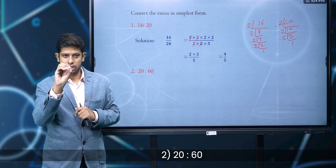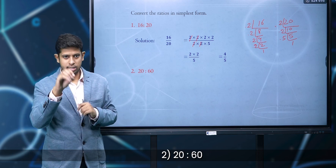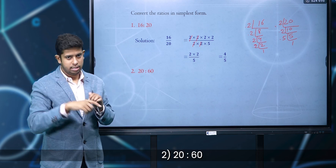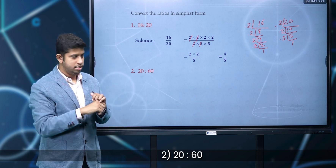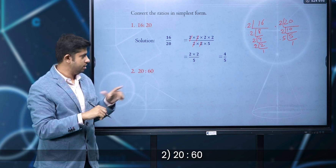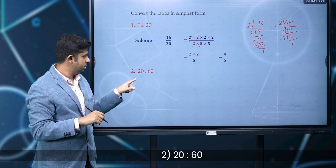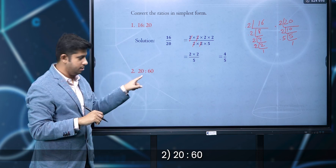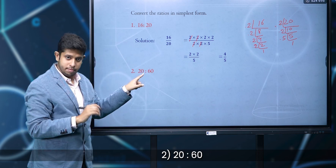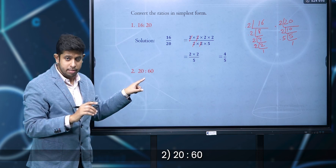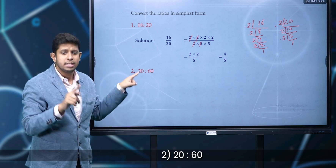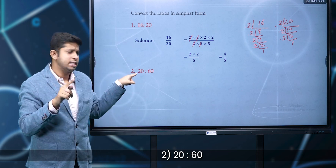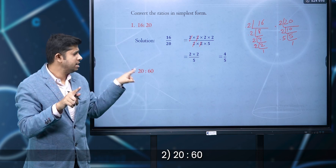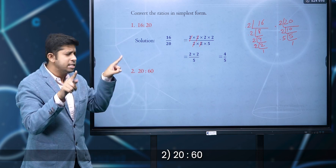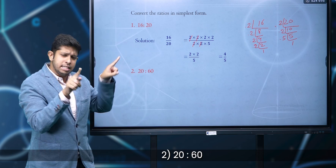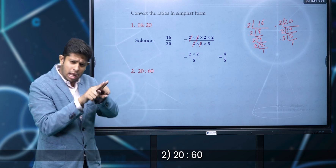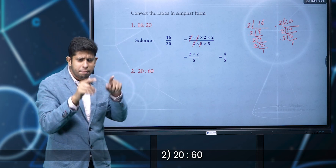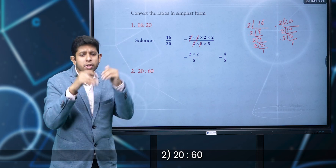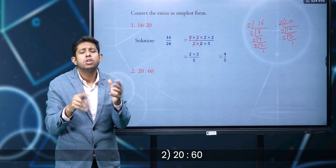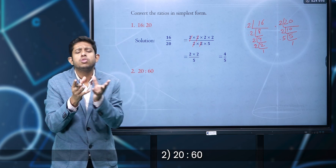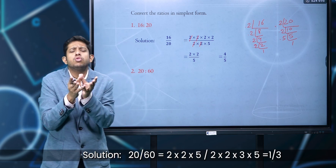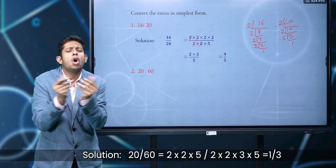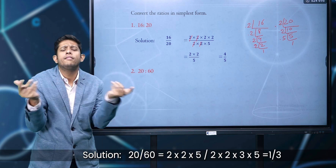Second one, 20:60. Solution.